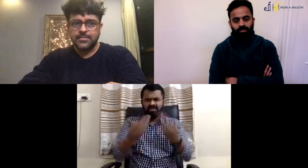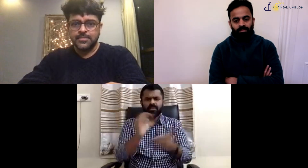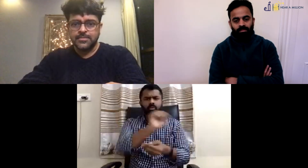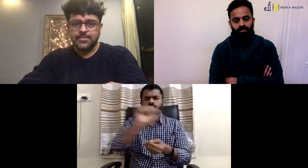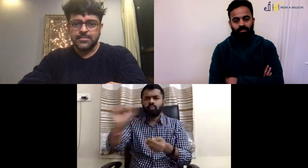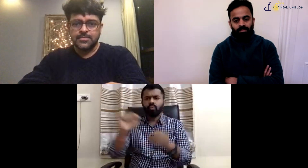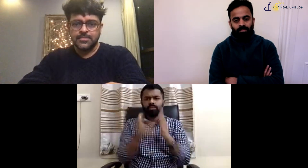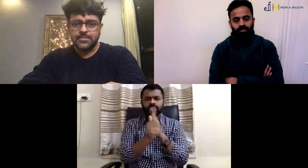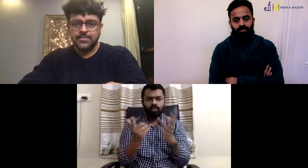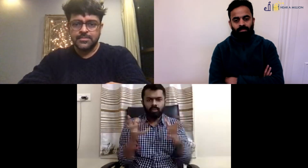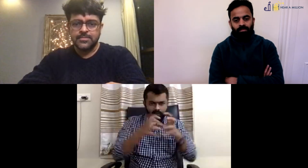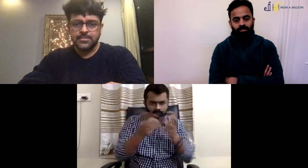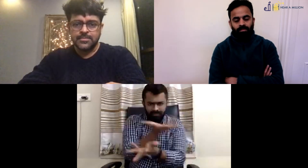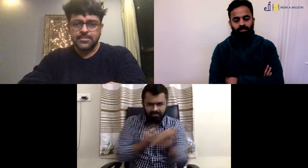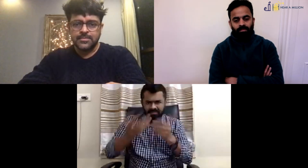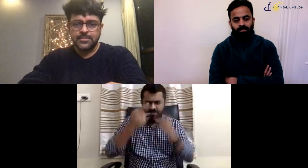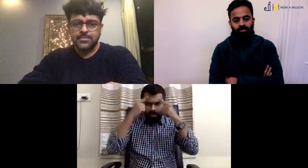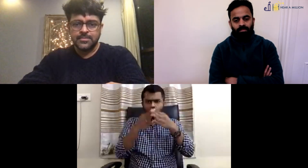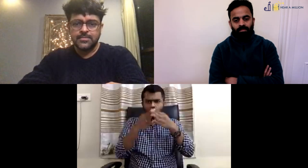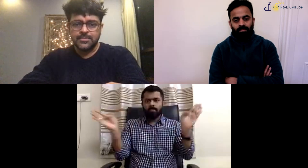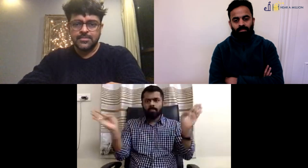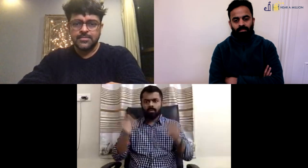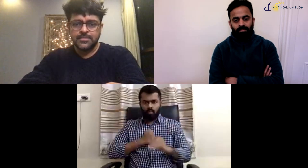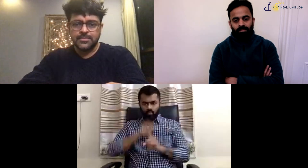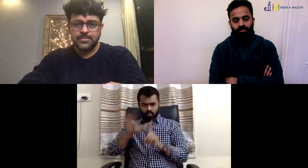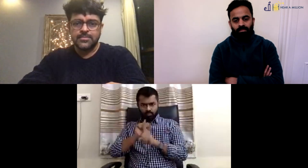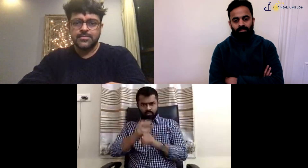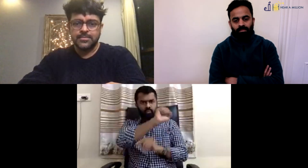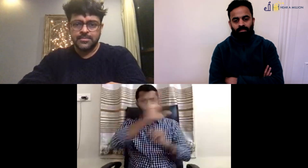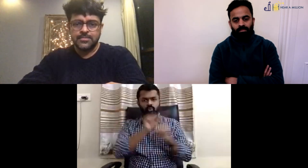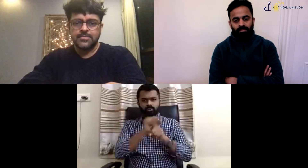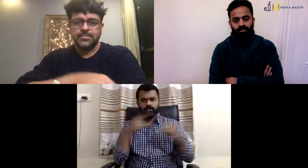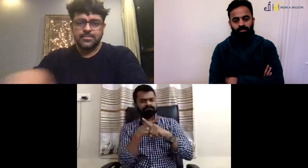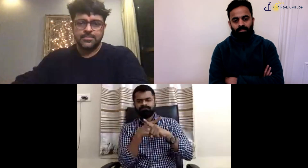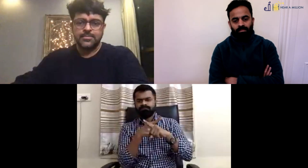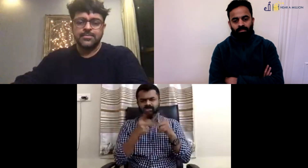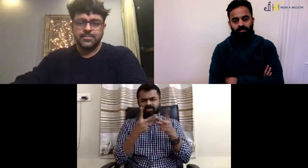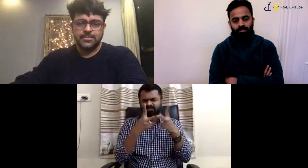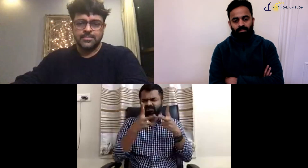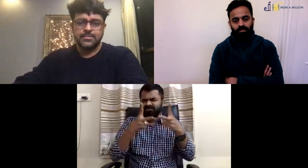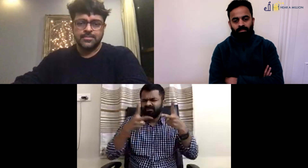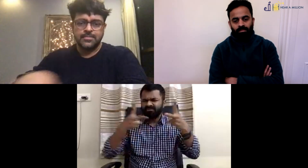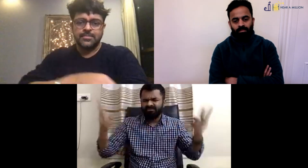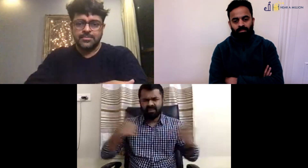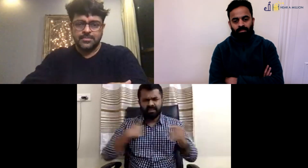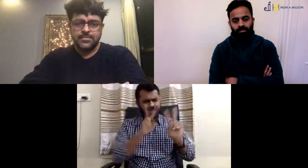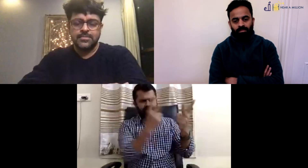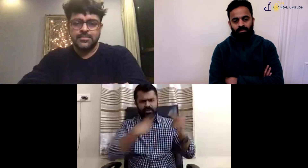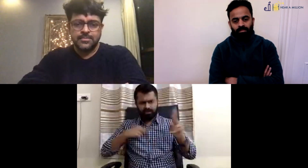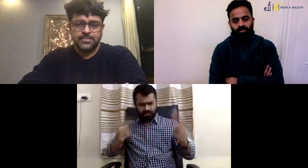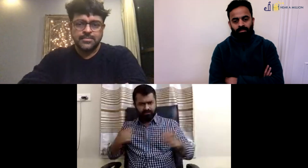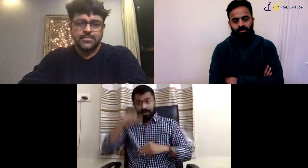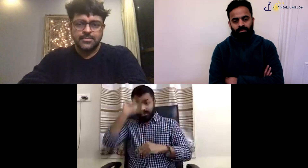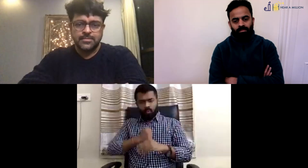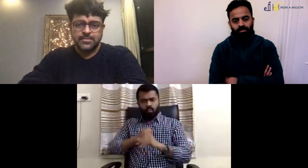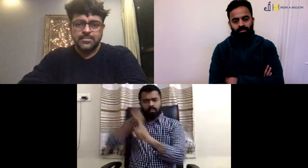work, editing work, skilled managing the skills. So they have the uh,